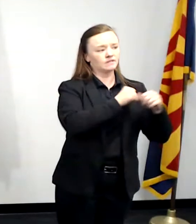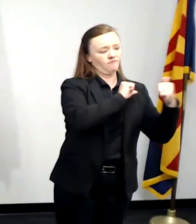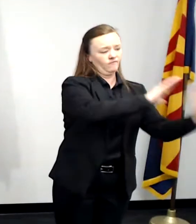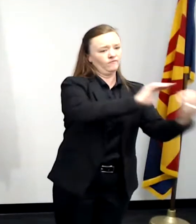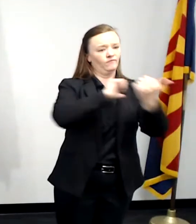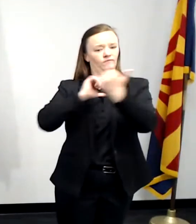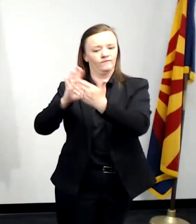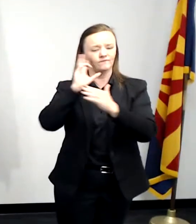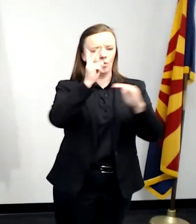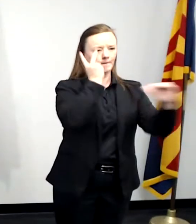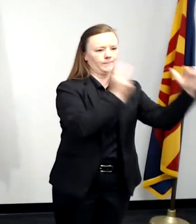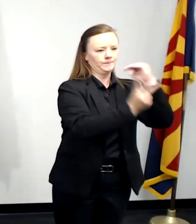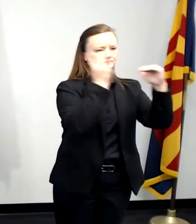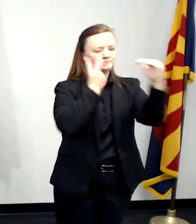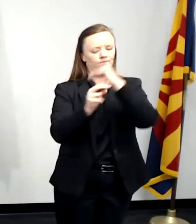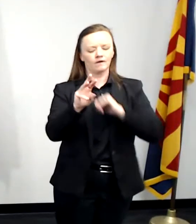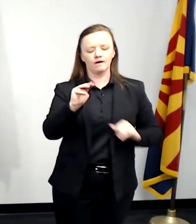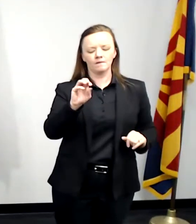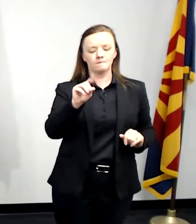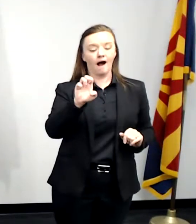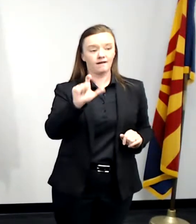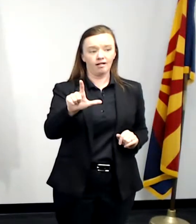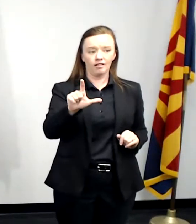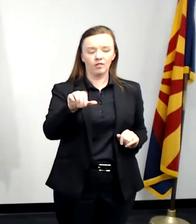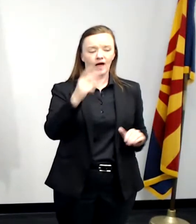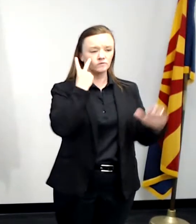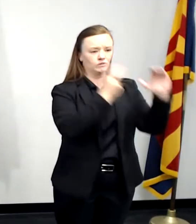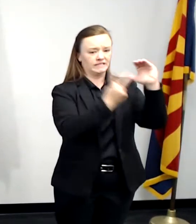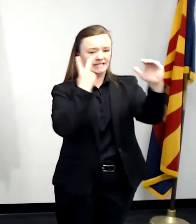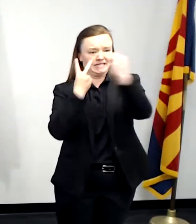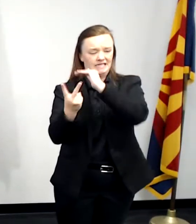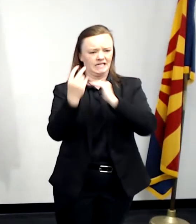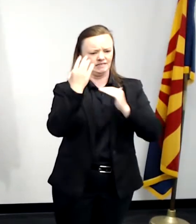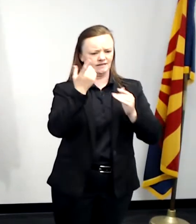is a little bit different. We've talked before about how they all have